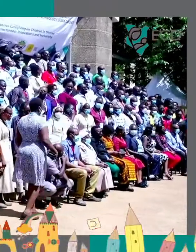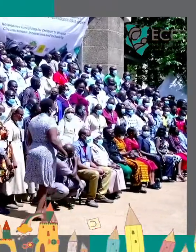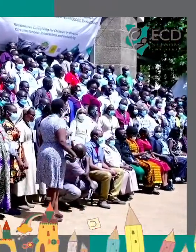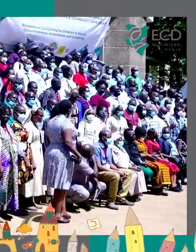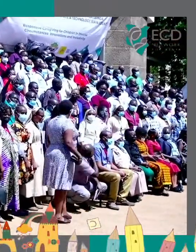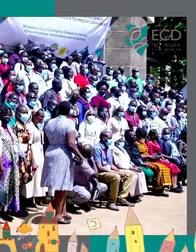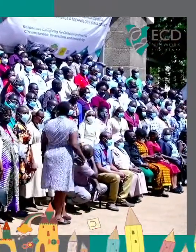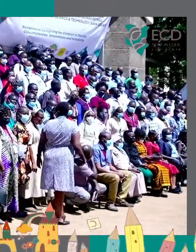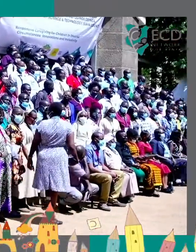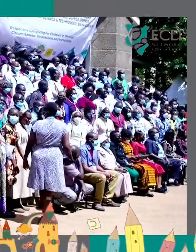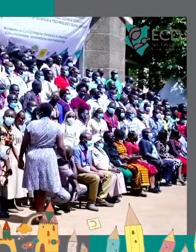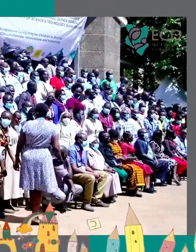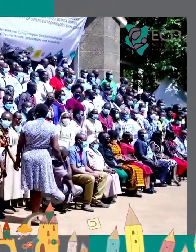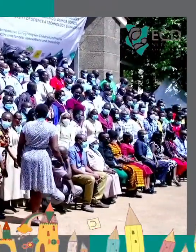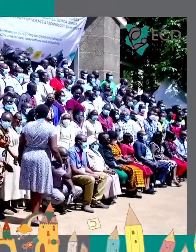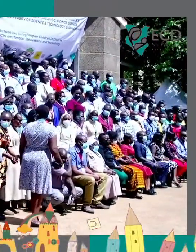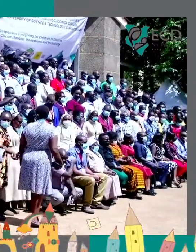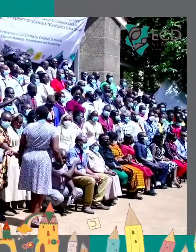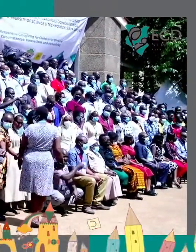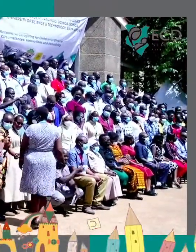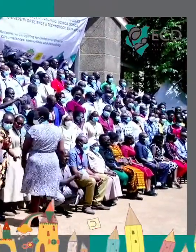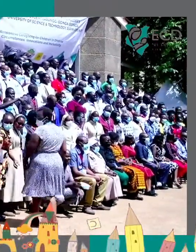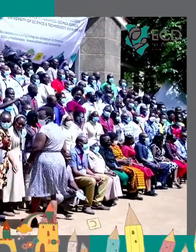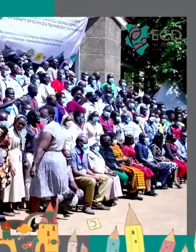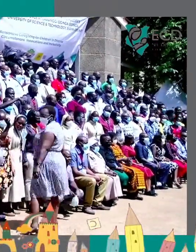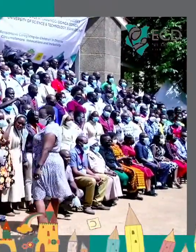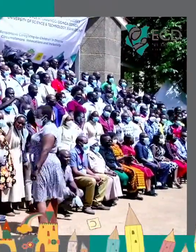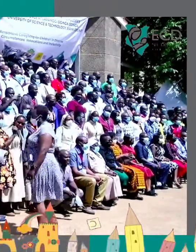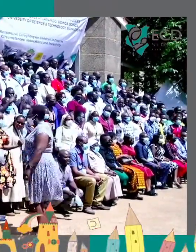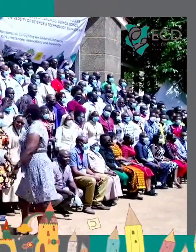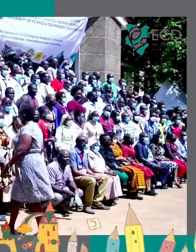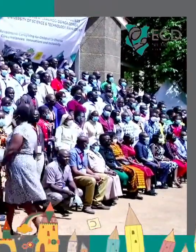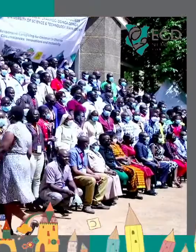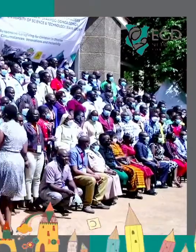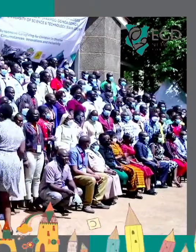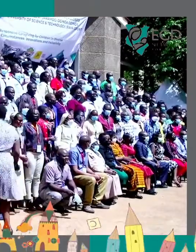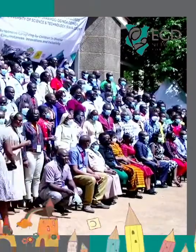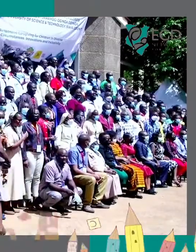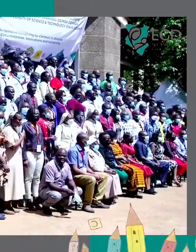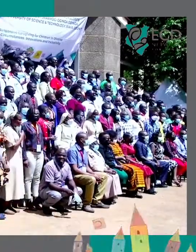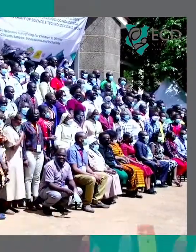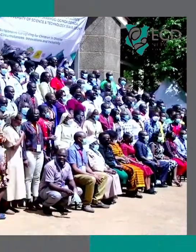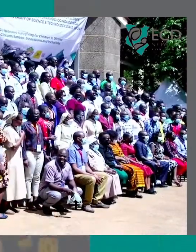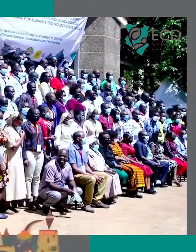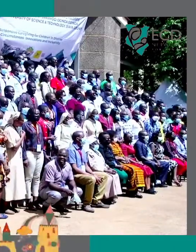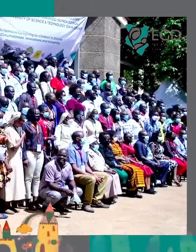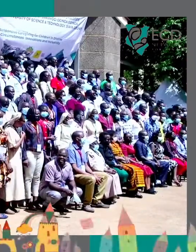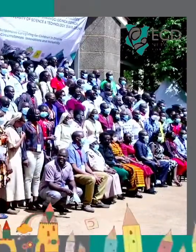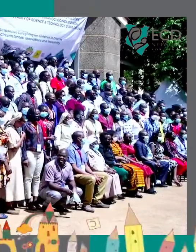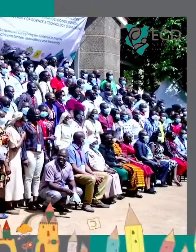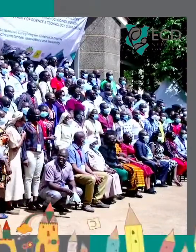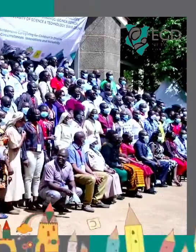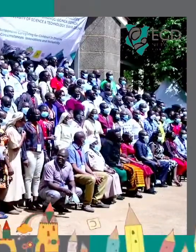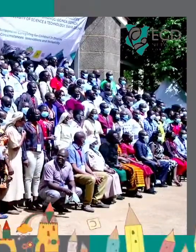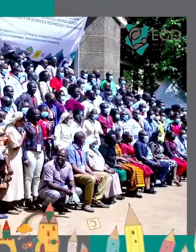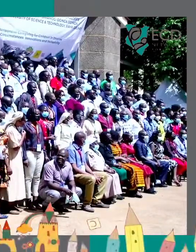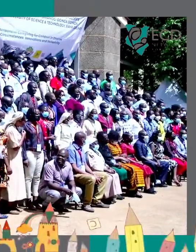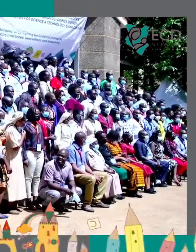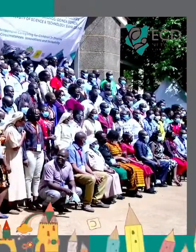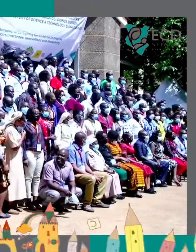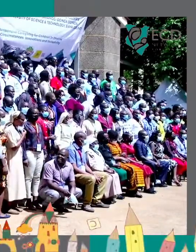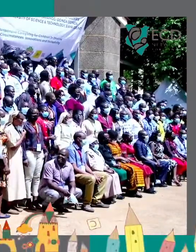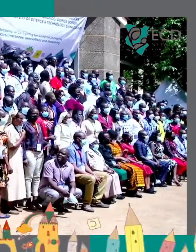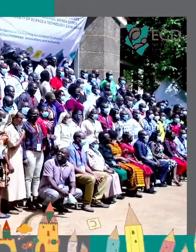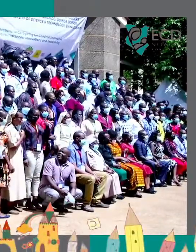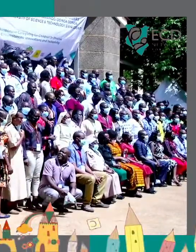Ajiduto jiduto nyalo ponya dongo Ajiduto jiduto nyalo ponya dongo Enigi